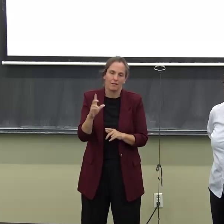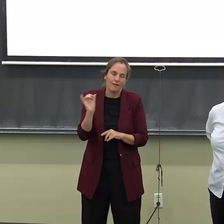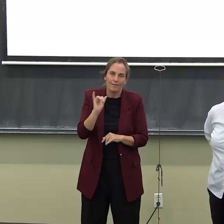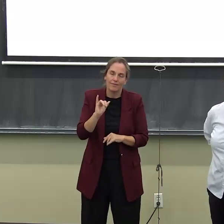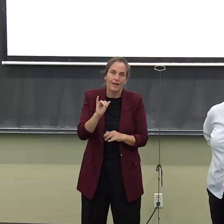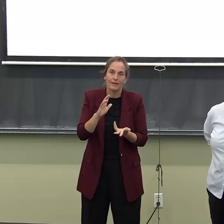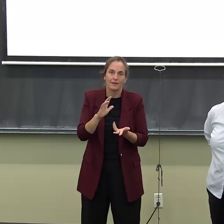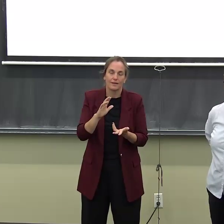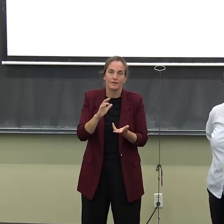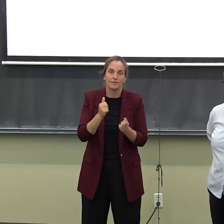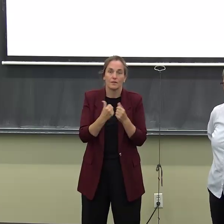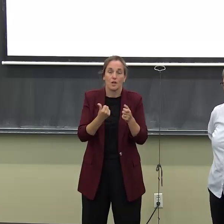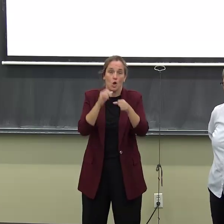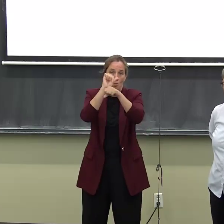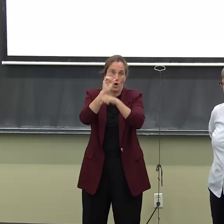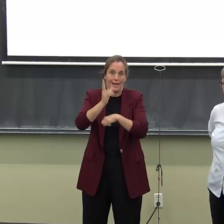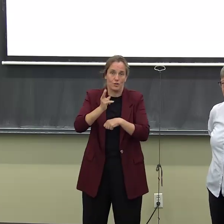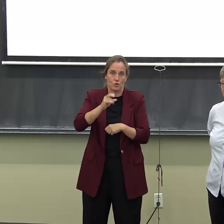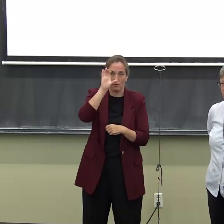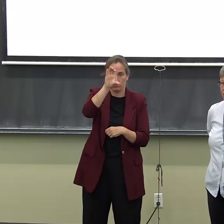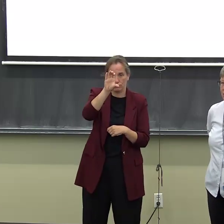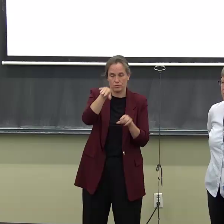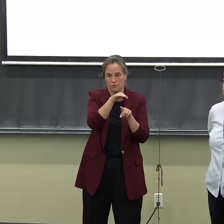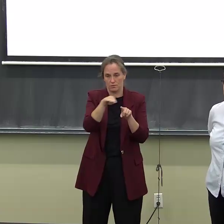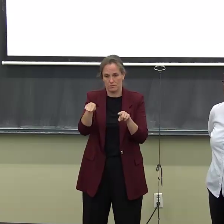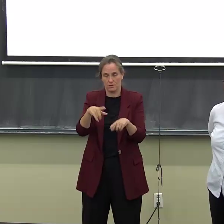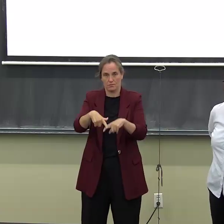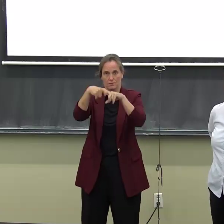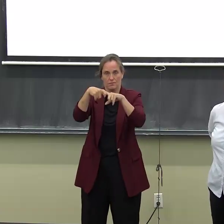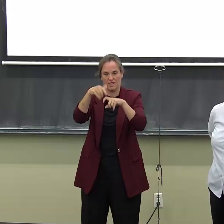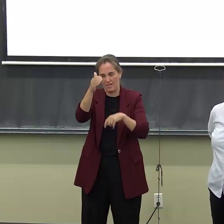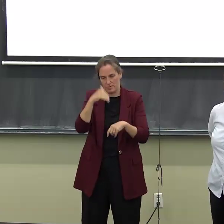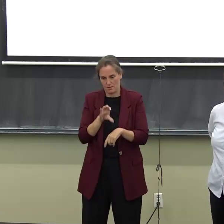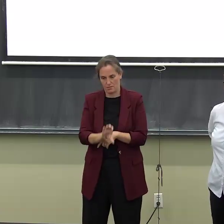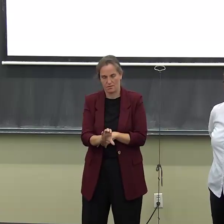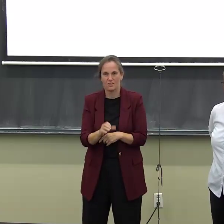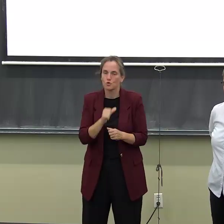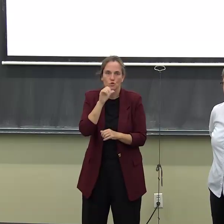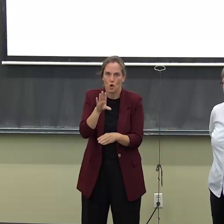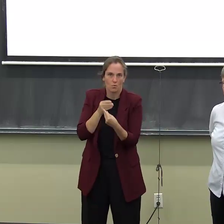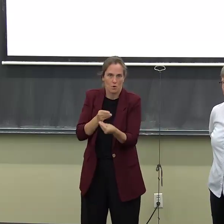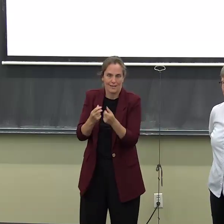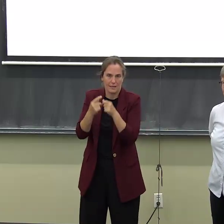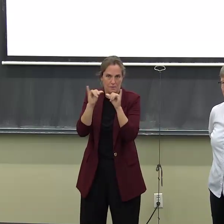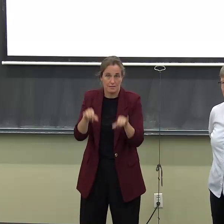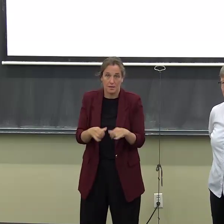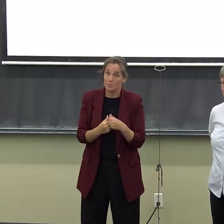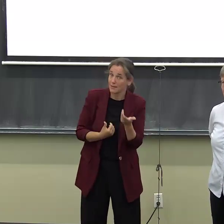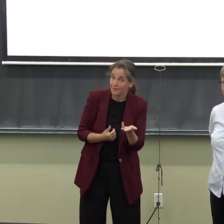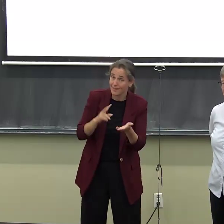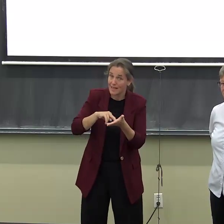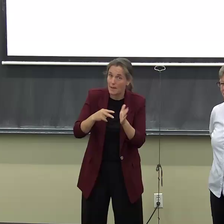interrupted work history, so you don't put it in your CV. But of course, that then means that